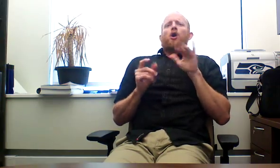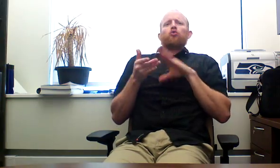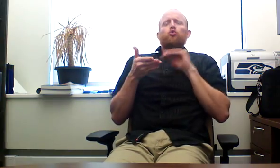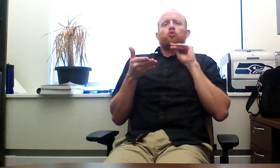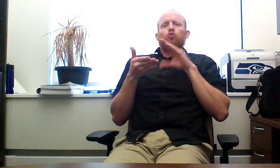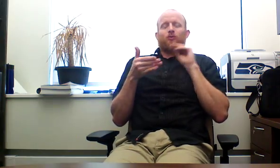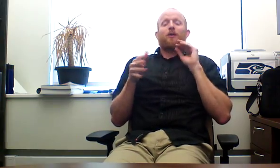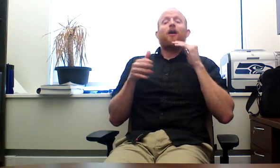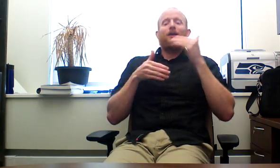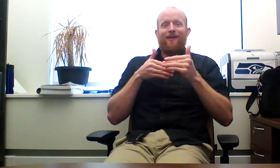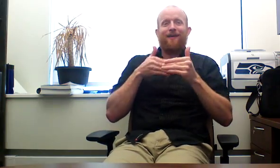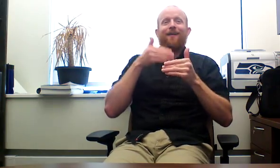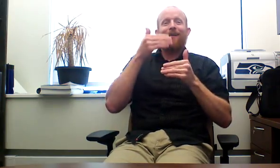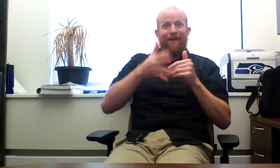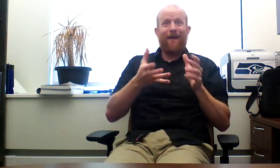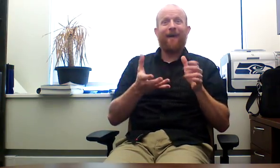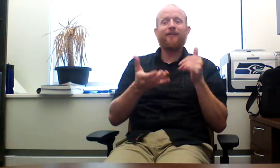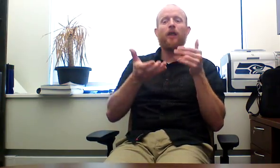and swallowing it. And then